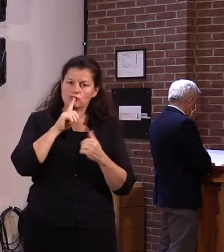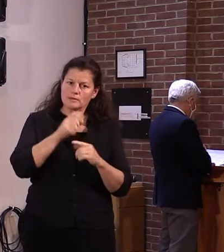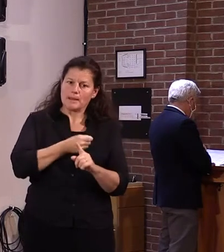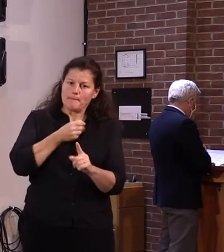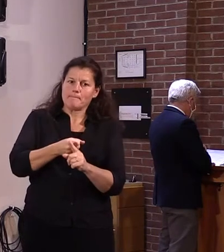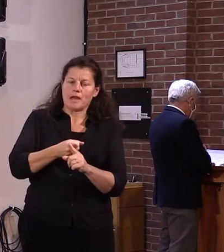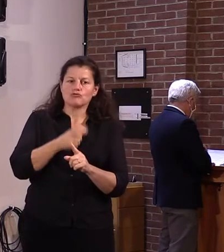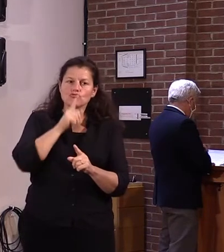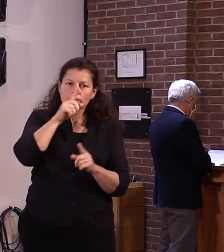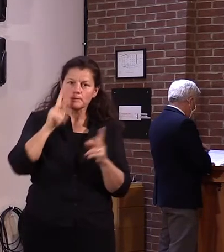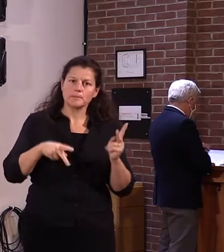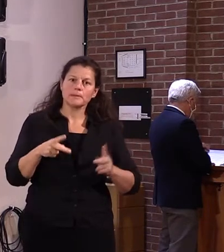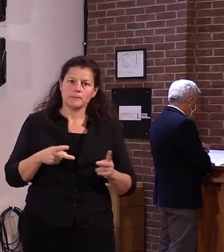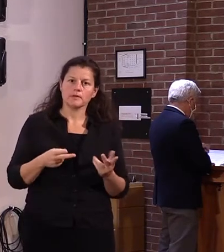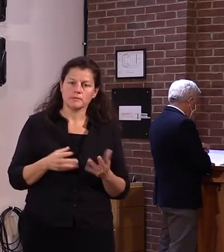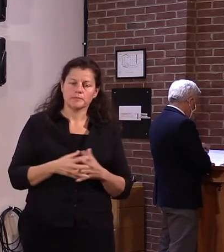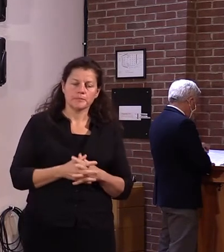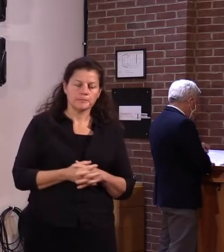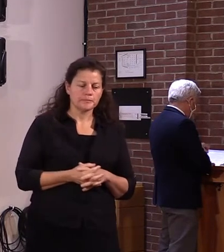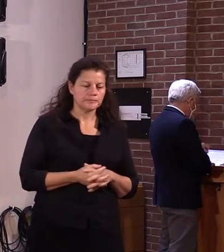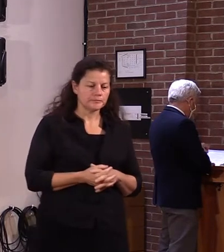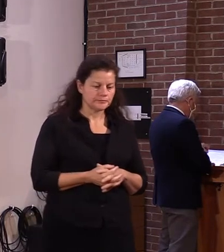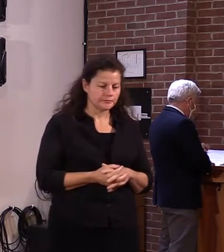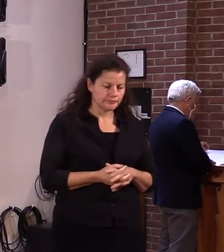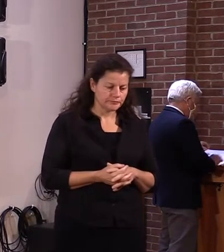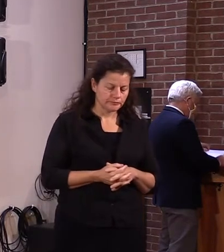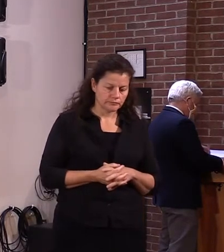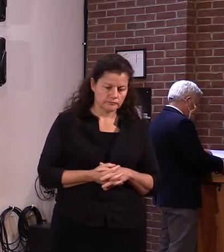benefits. Thank you very much.